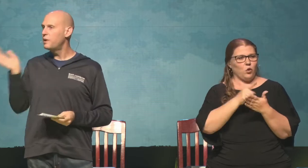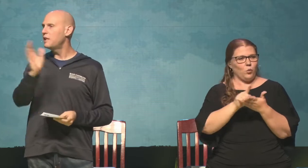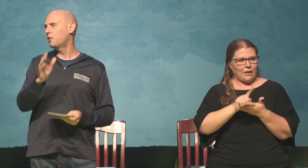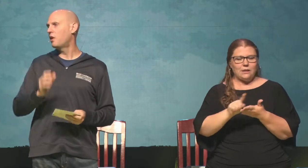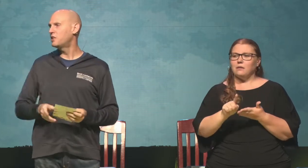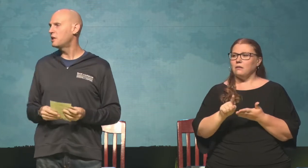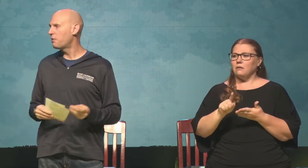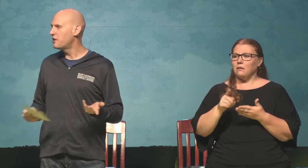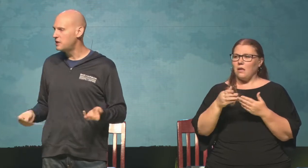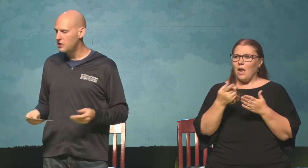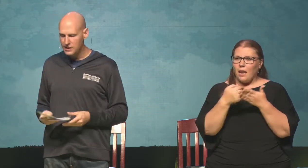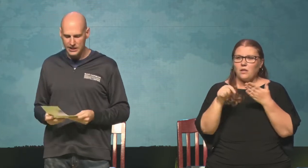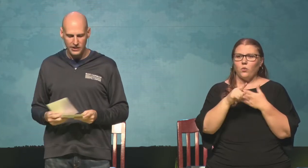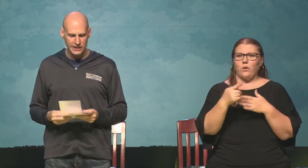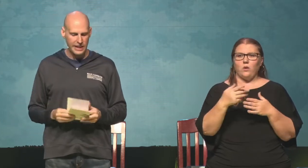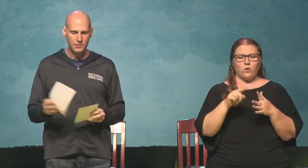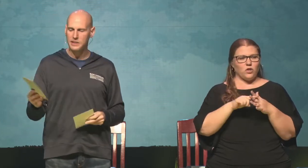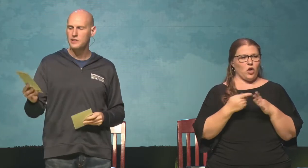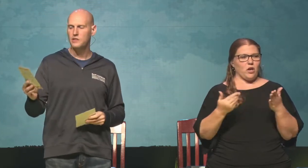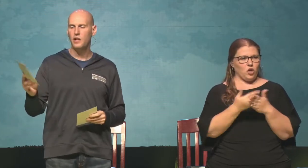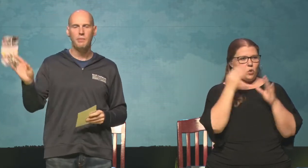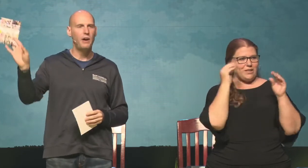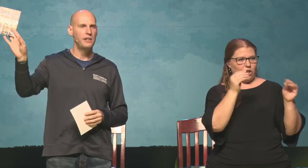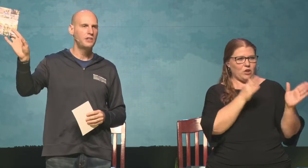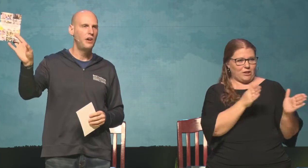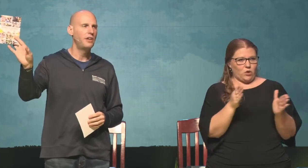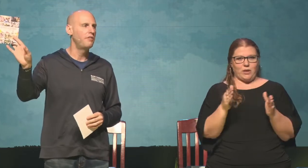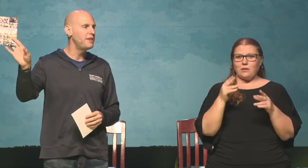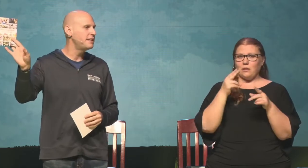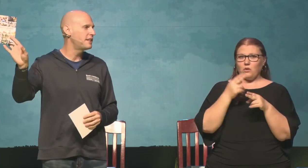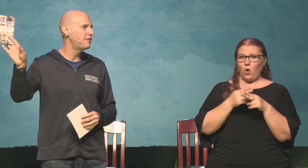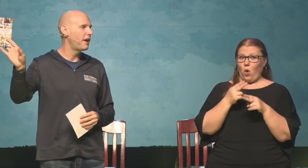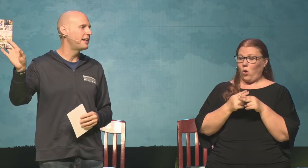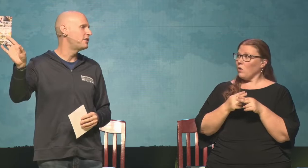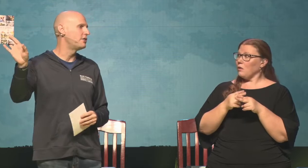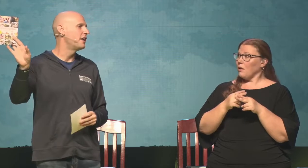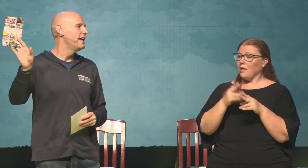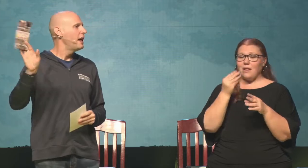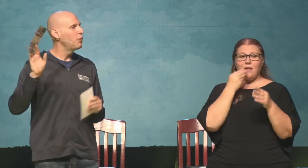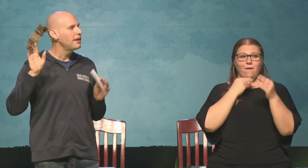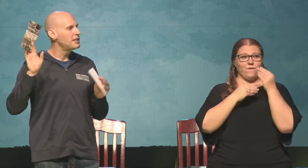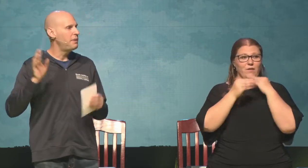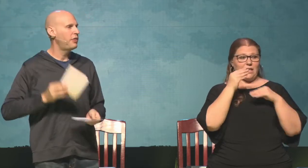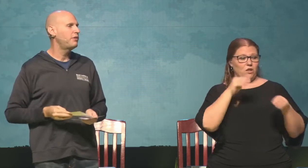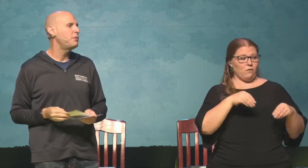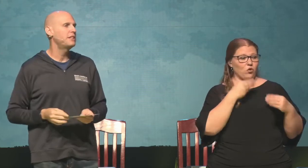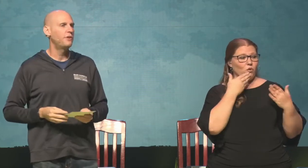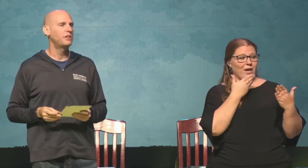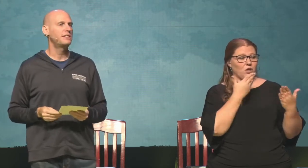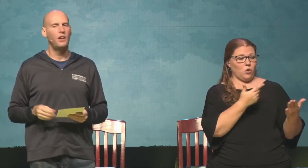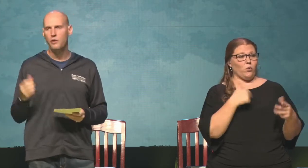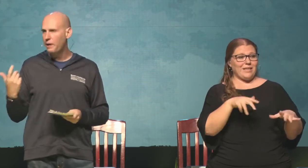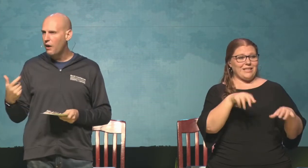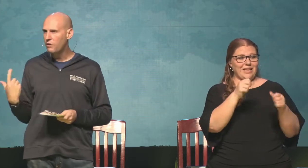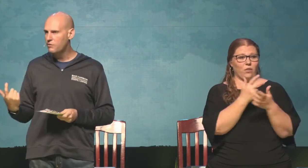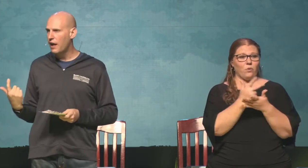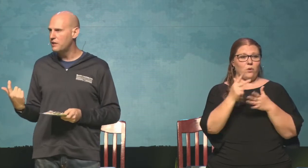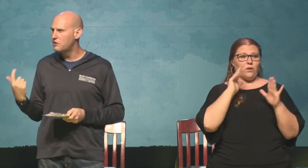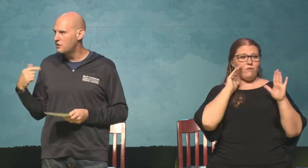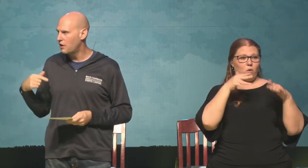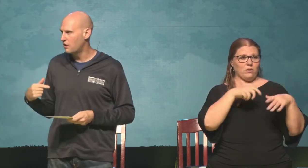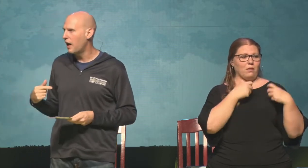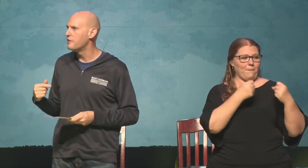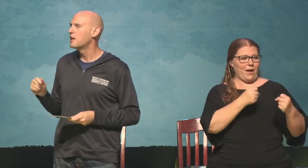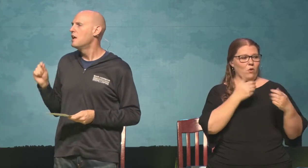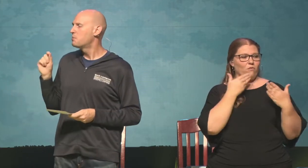Next week, we're launching a brand new teaching series, and that's what this is all about. It's called A Feast of Gratitude. And we're going to spend 3 weeks focusing on the power of